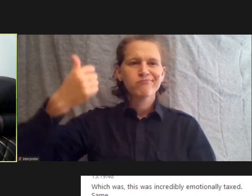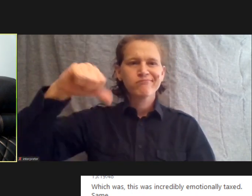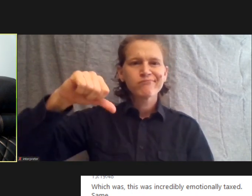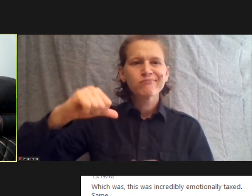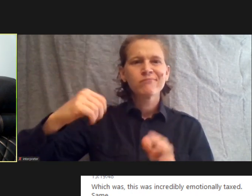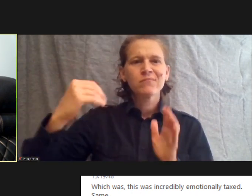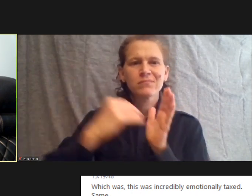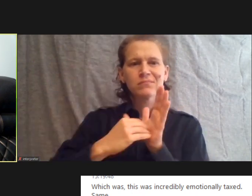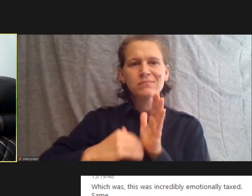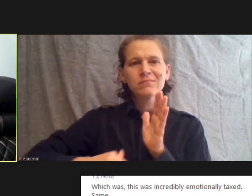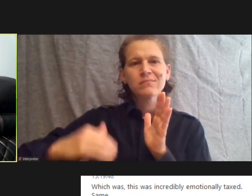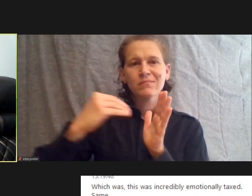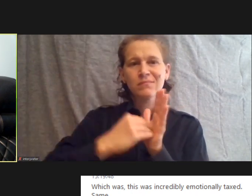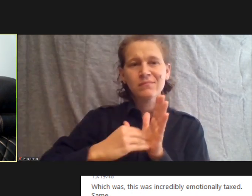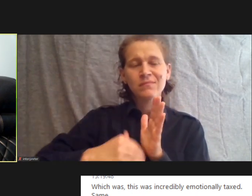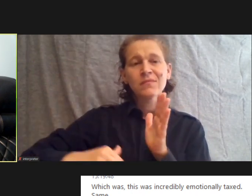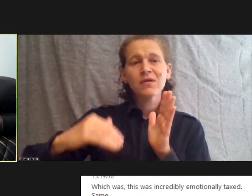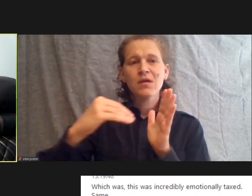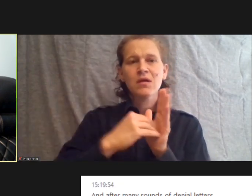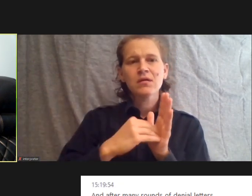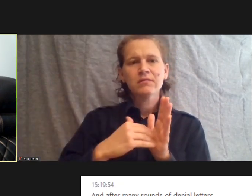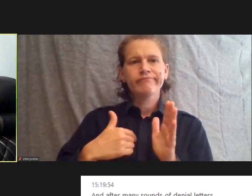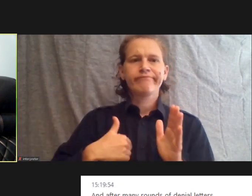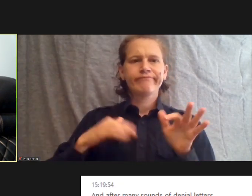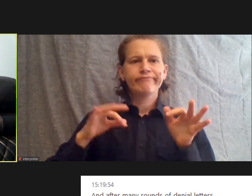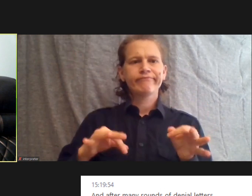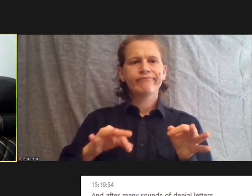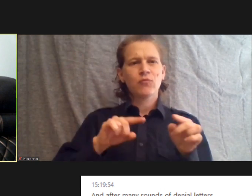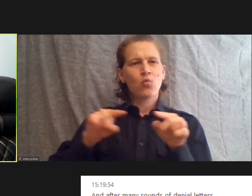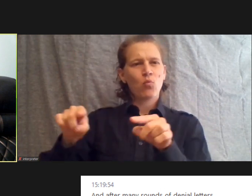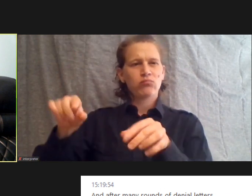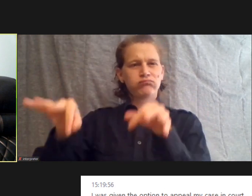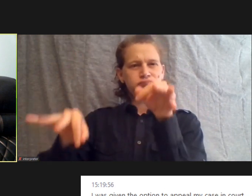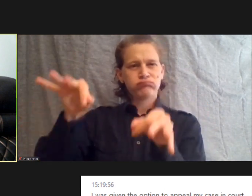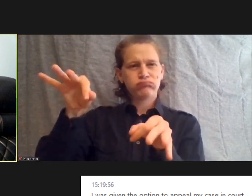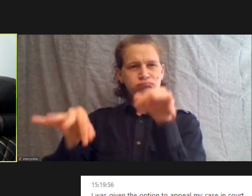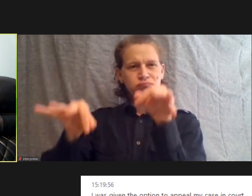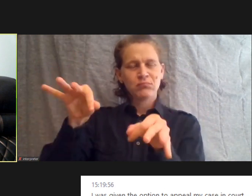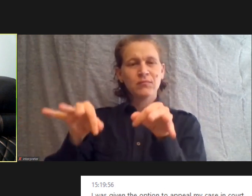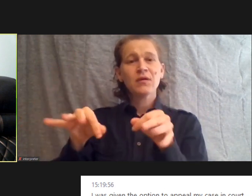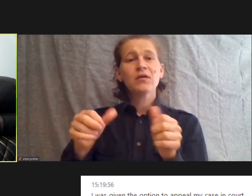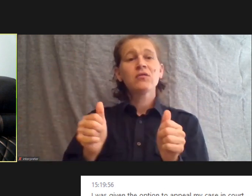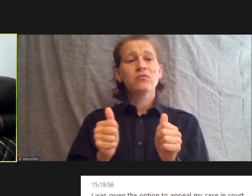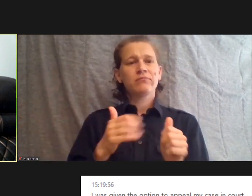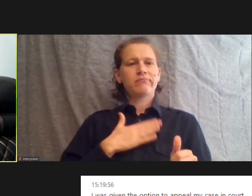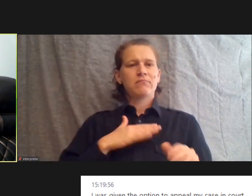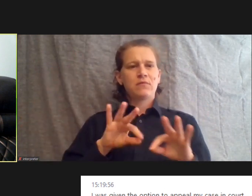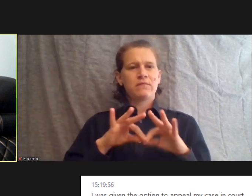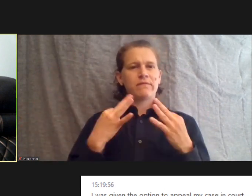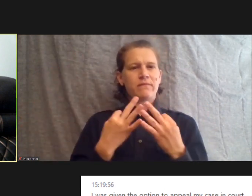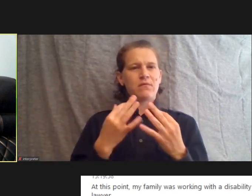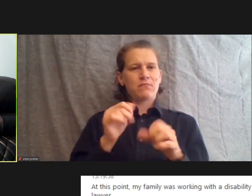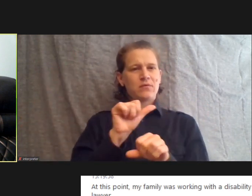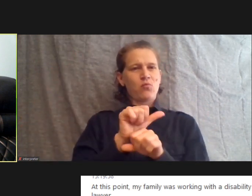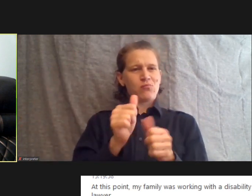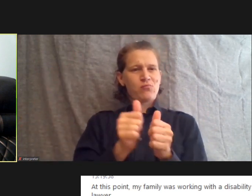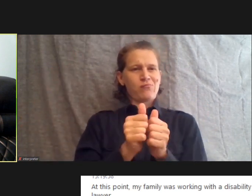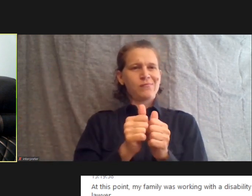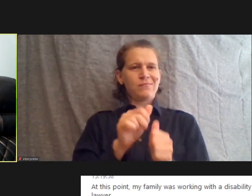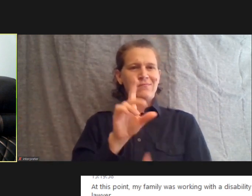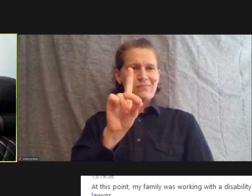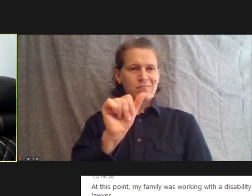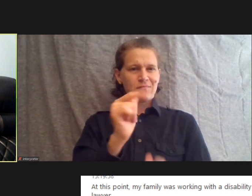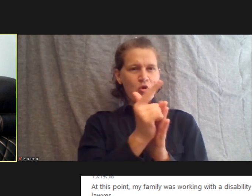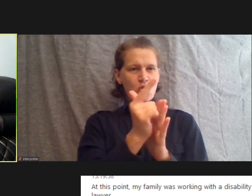appeal my case in court. At this point, my family was working with a disability lawyer. And after hiring